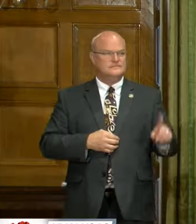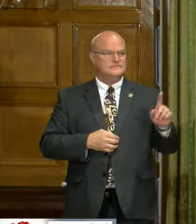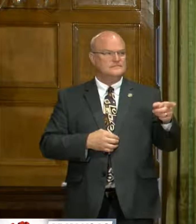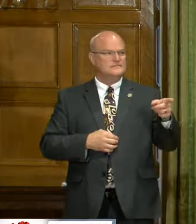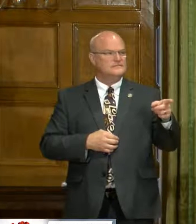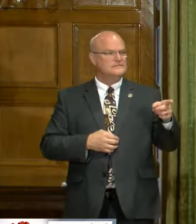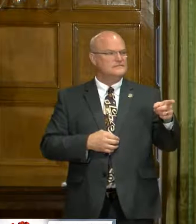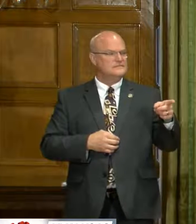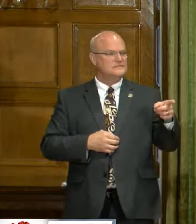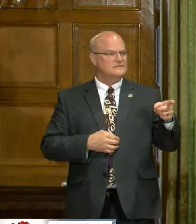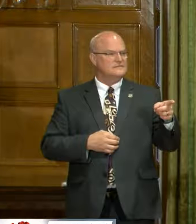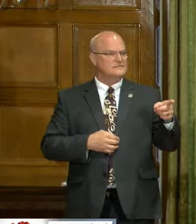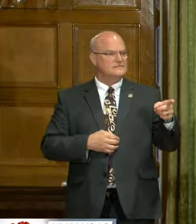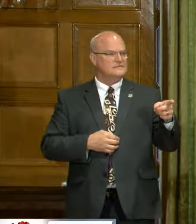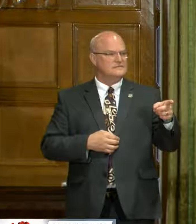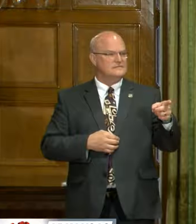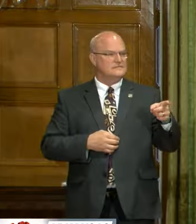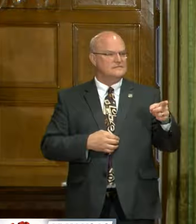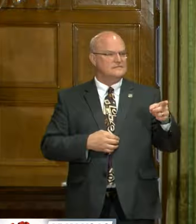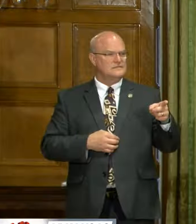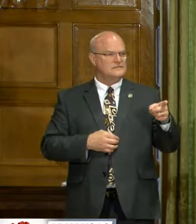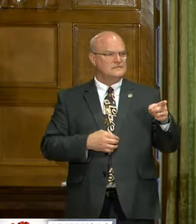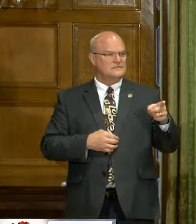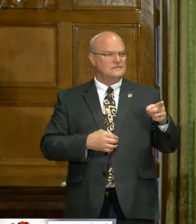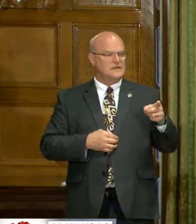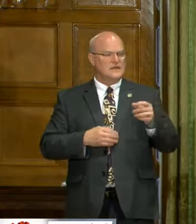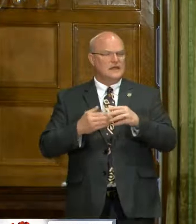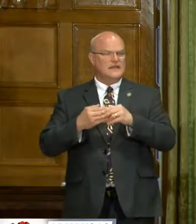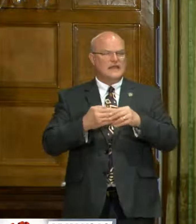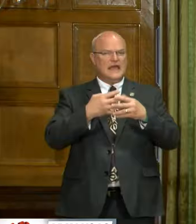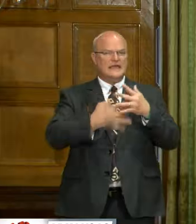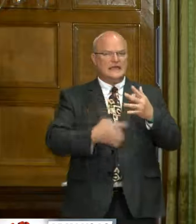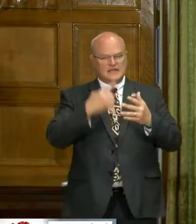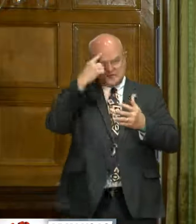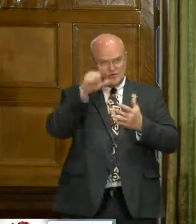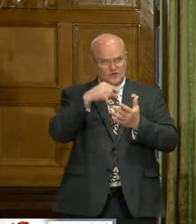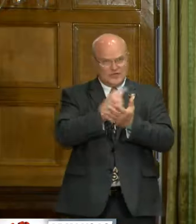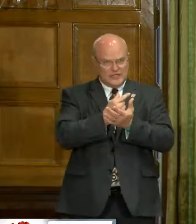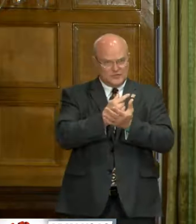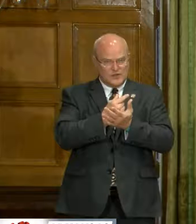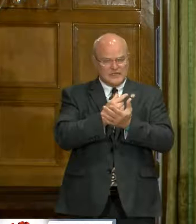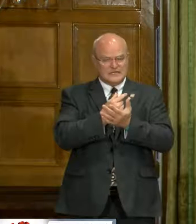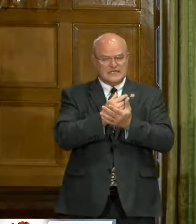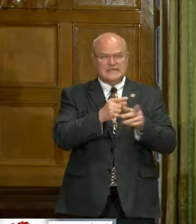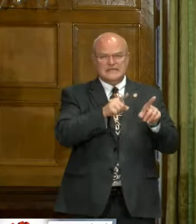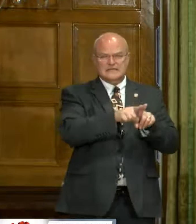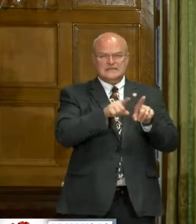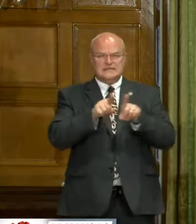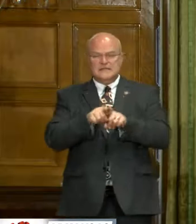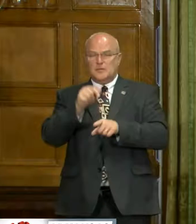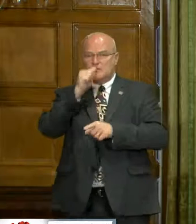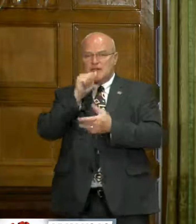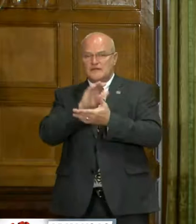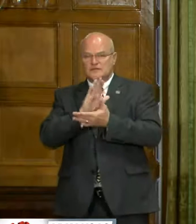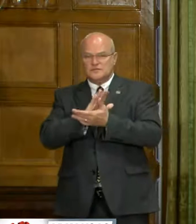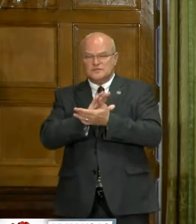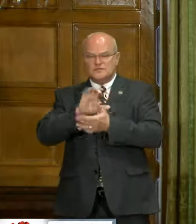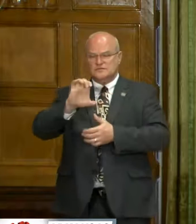Yes? Do these guidelines about graduation for schools, do those apply to private and charter schools as well, and how will they be